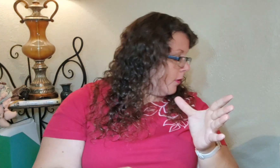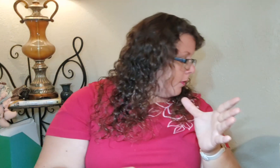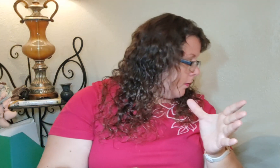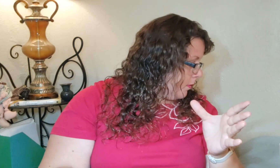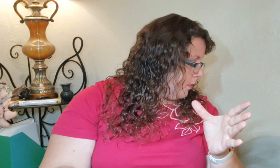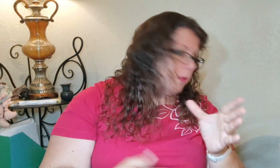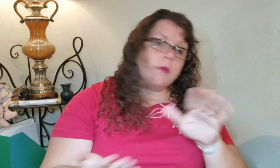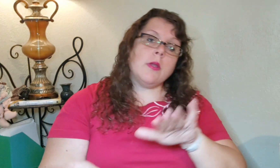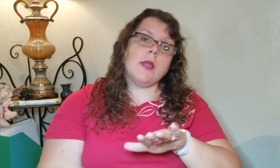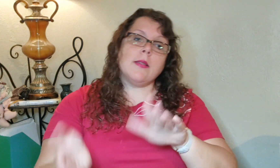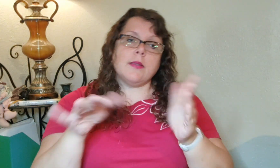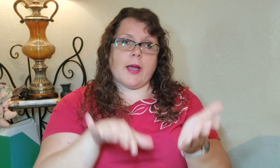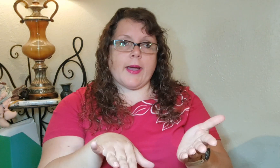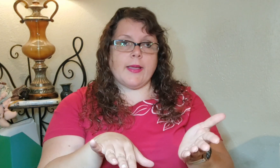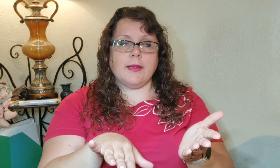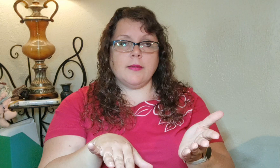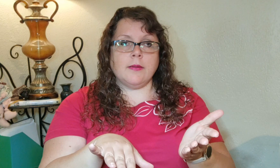father, and died.